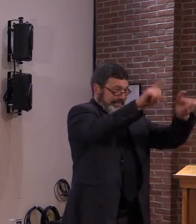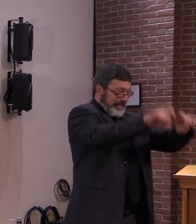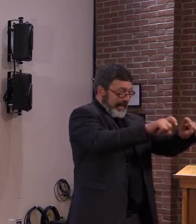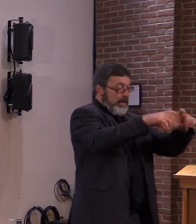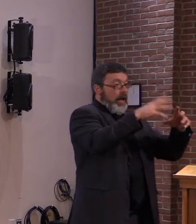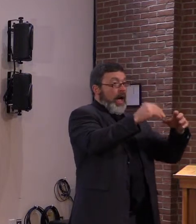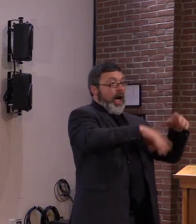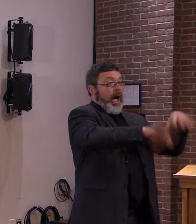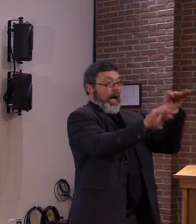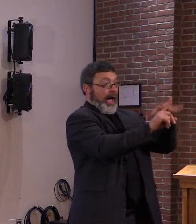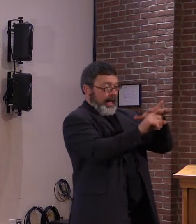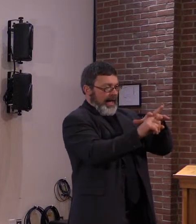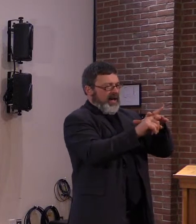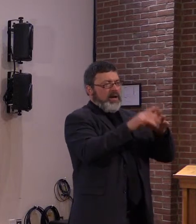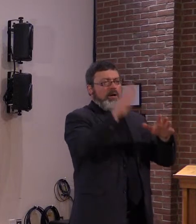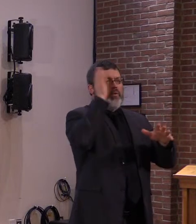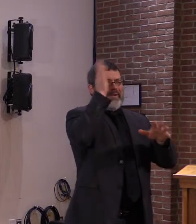Governor.